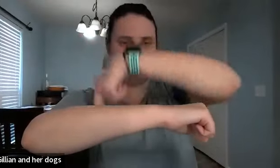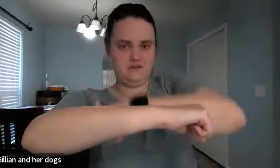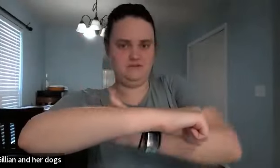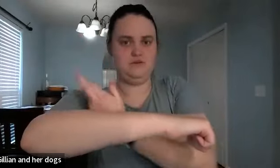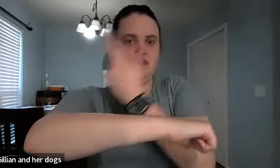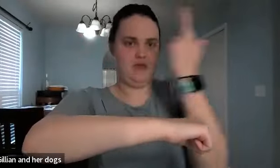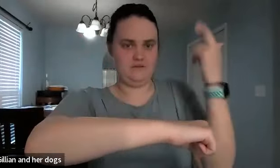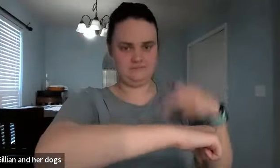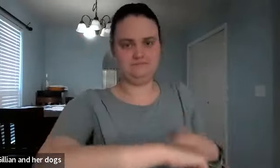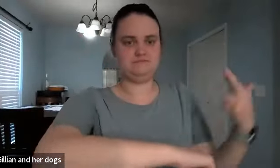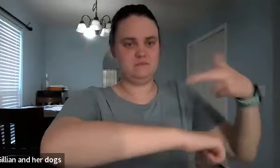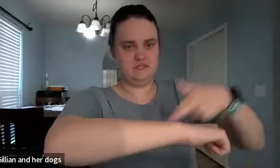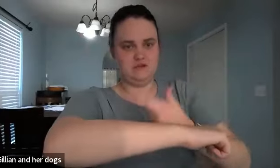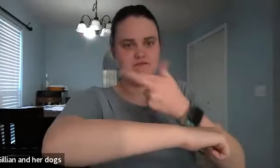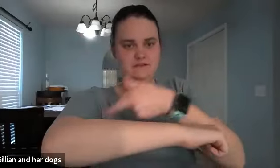back and forth. Yeah. Dolphin.